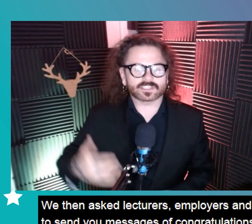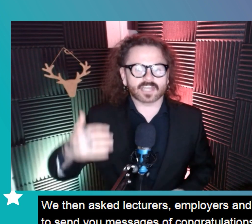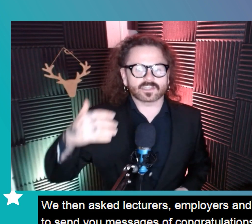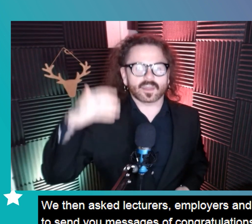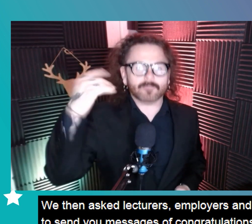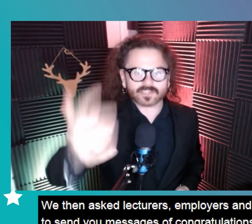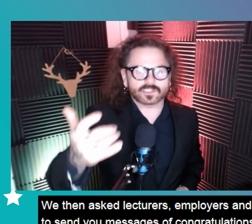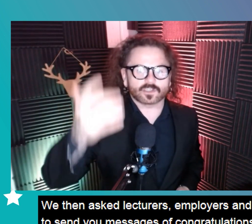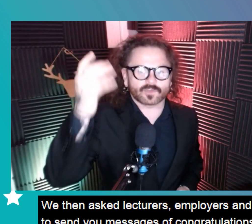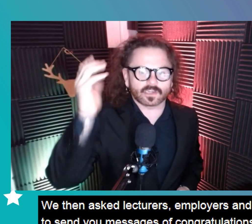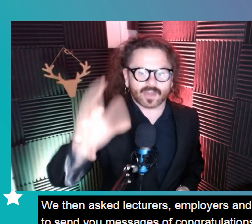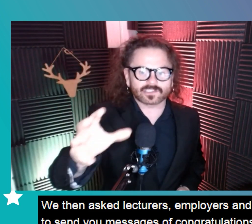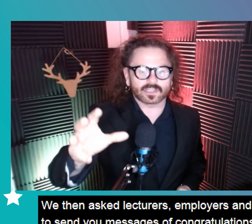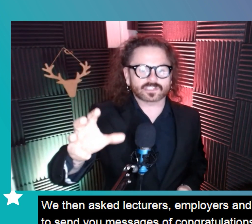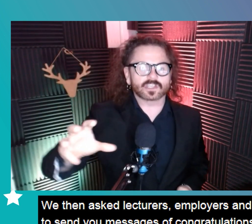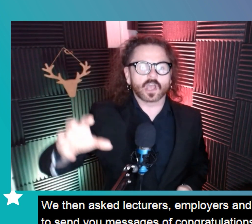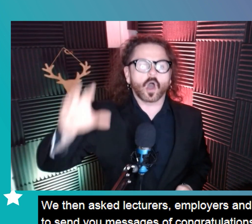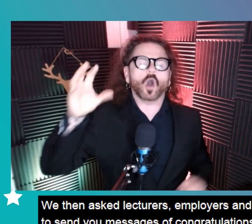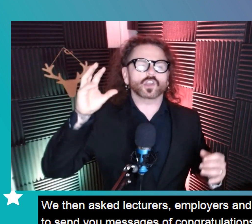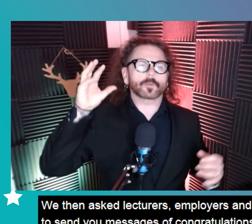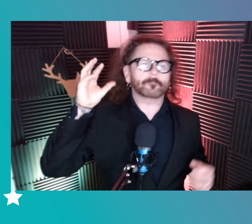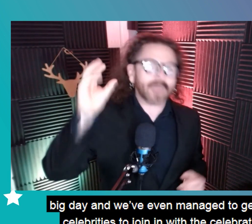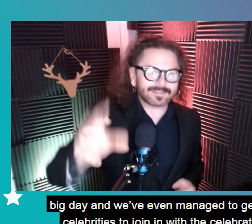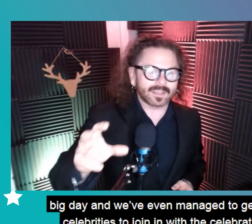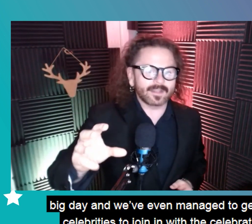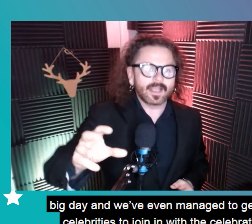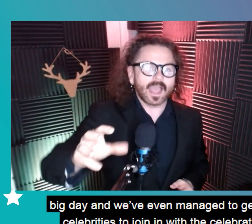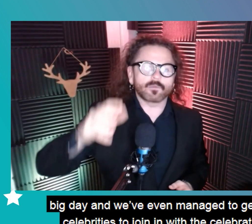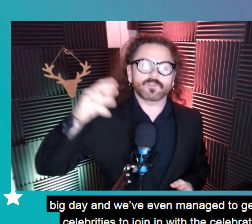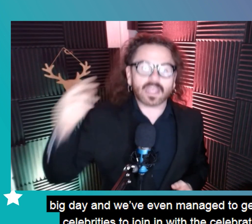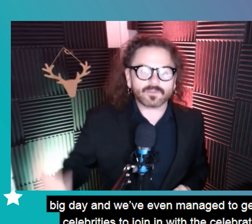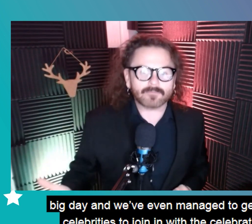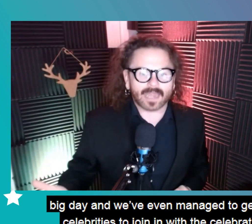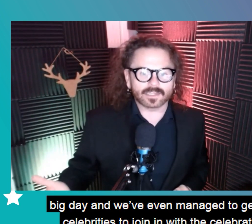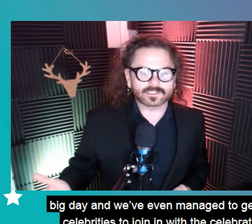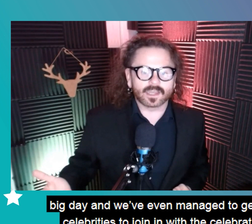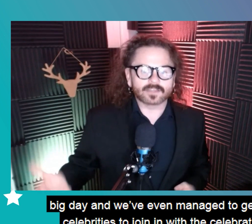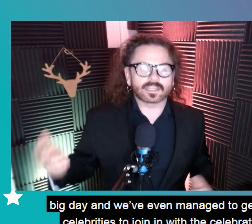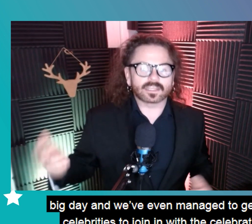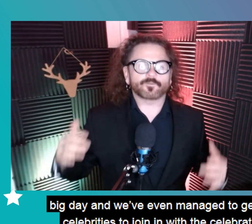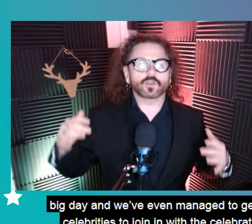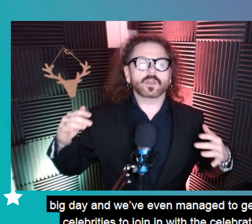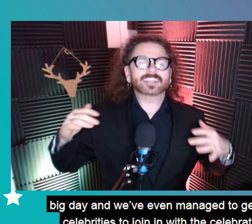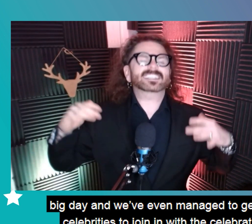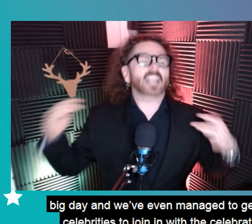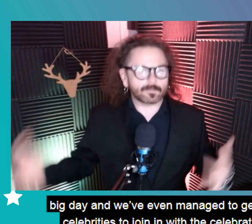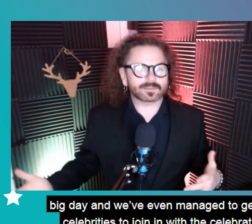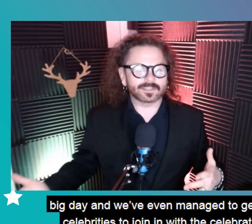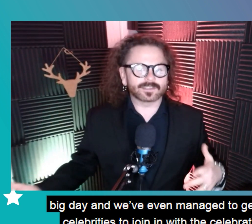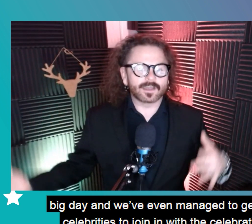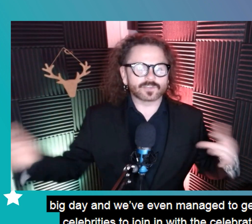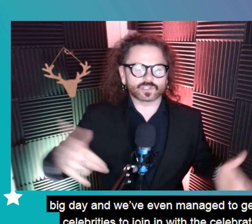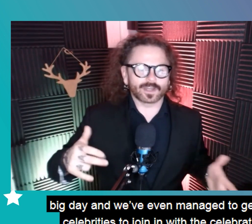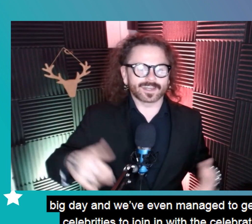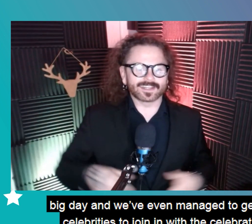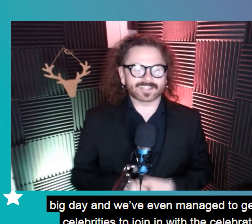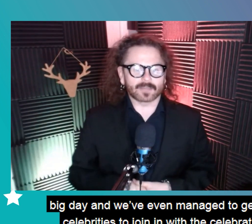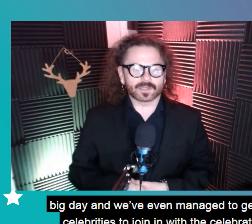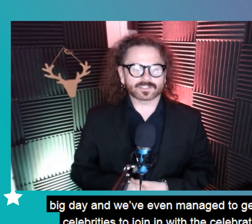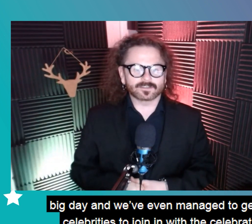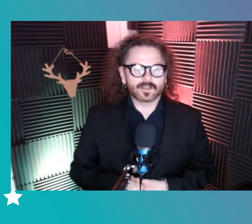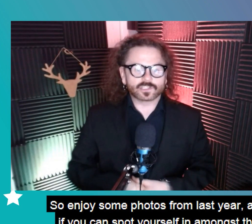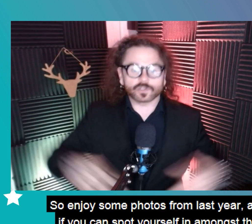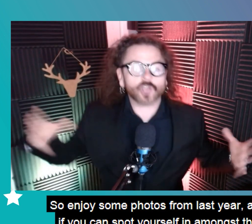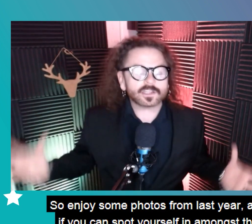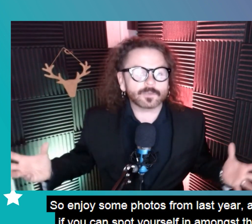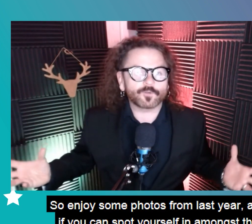partners to send you their messages of congratulations on your big day. And we've even managed to get a few celebrities to join in the